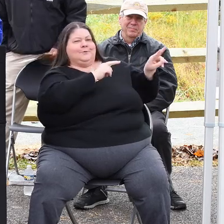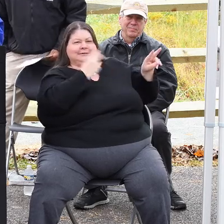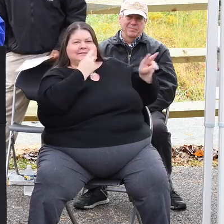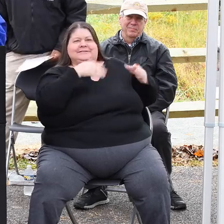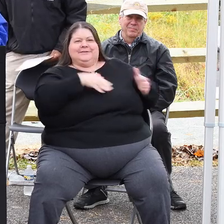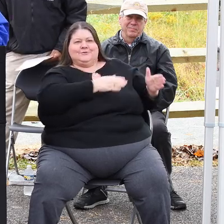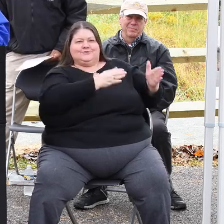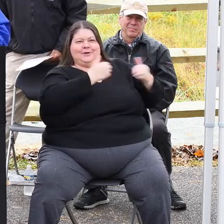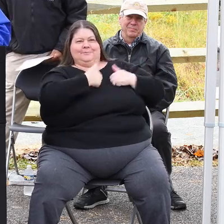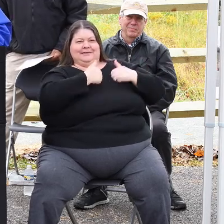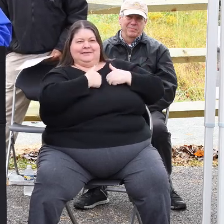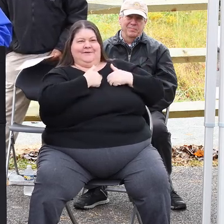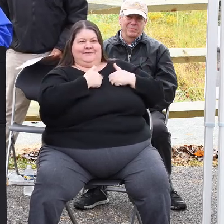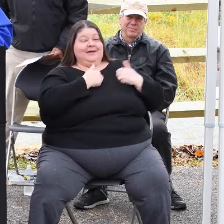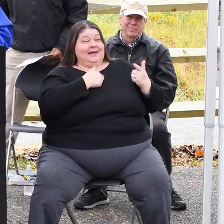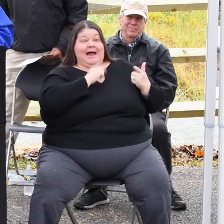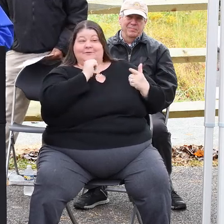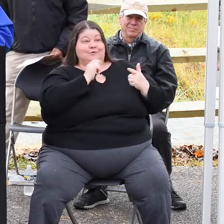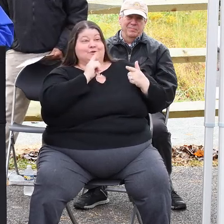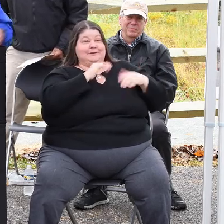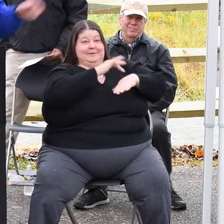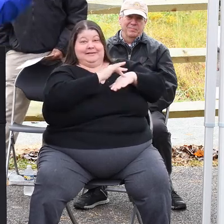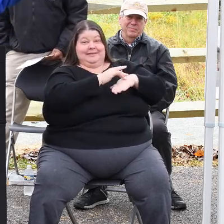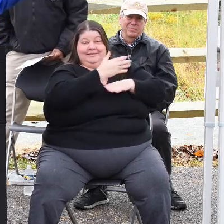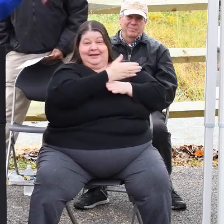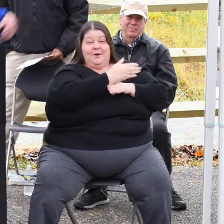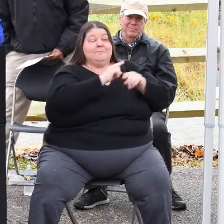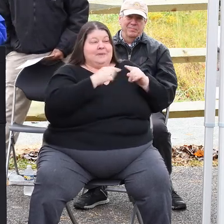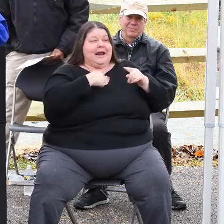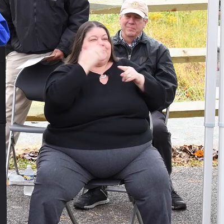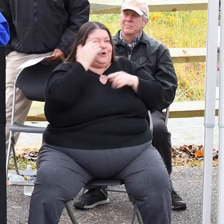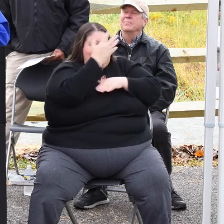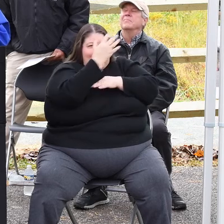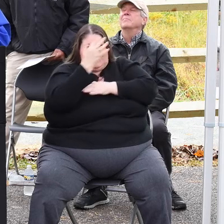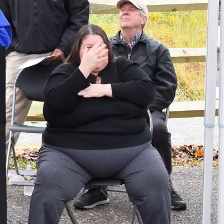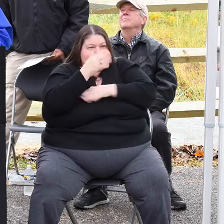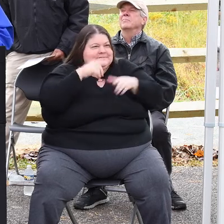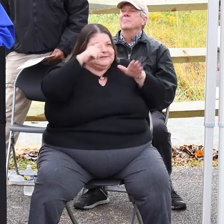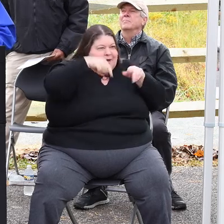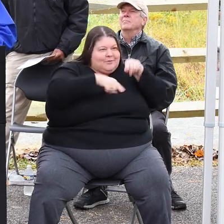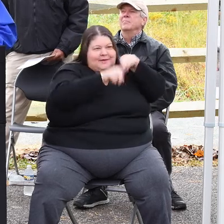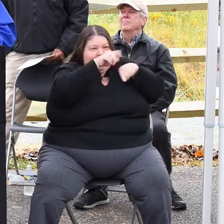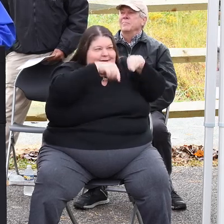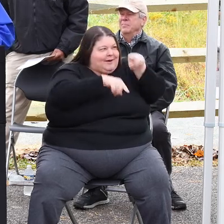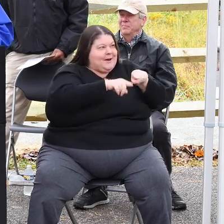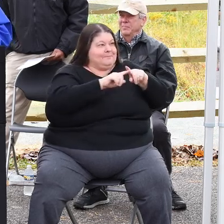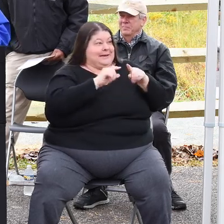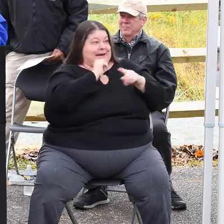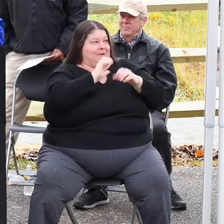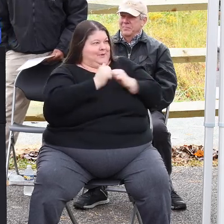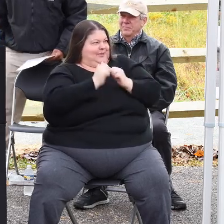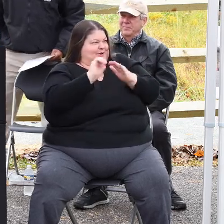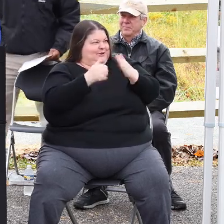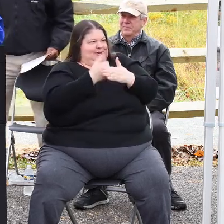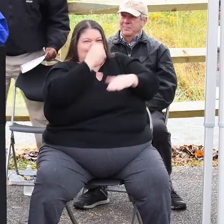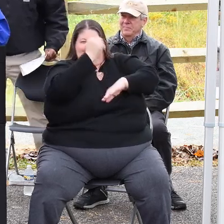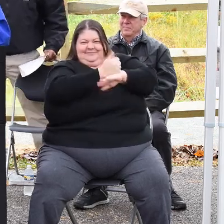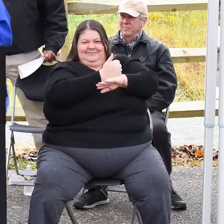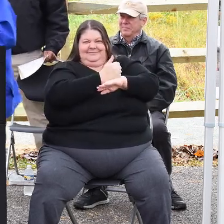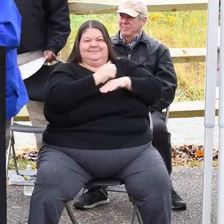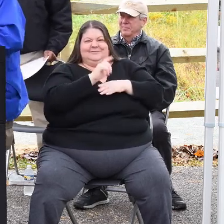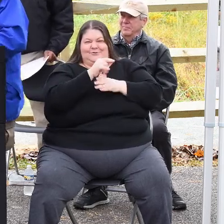trail myself. I haven't actually been out on it. I know the woods down there, but not with this trail. So thank you, Larry